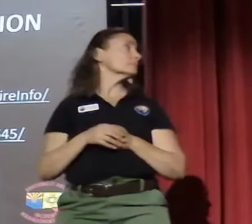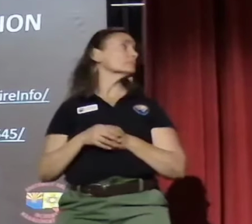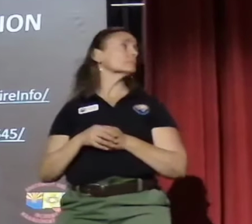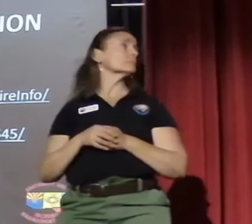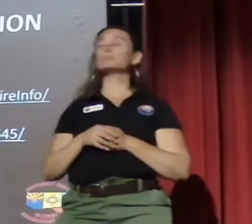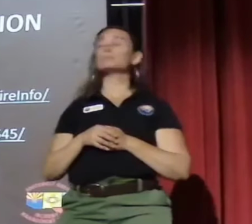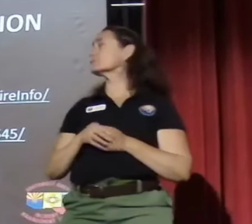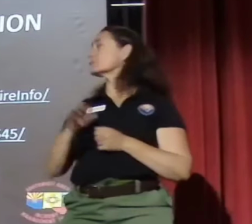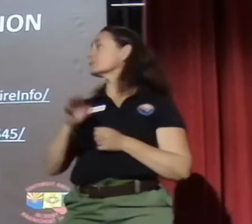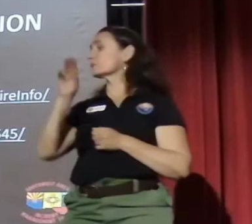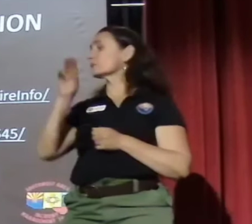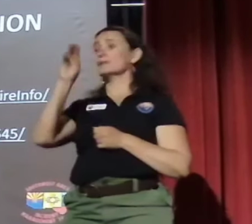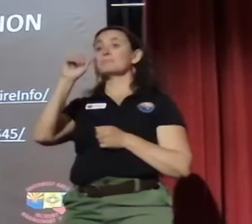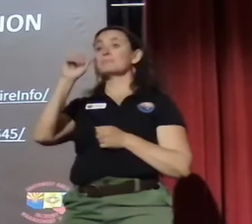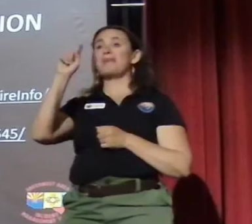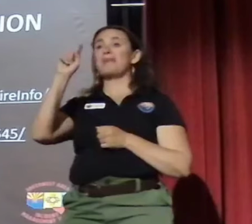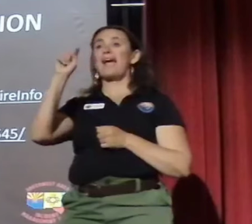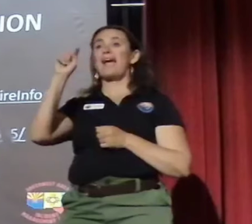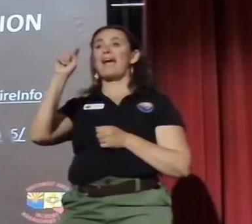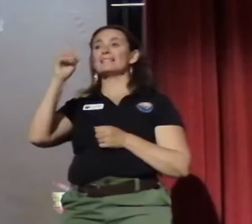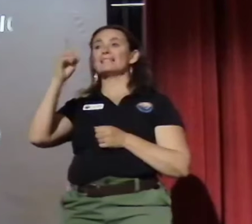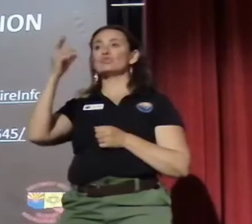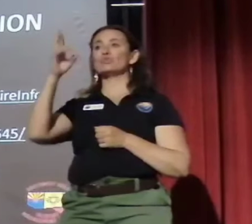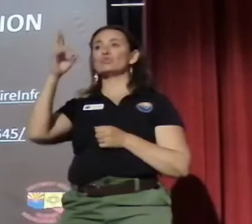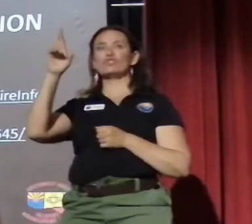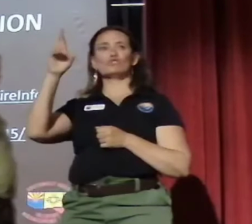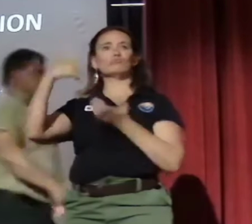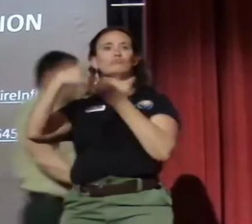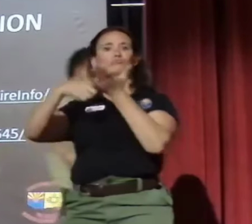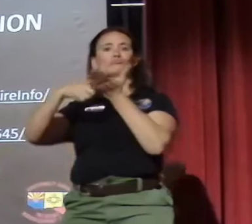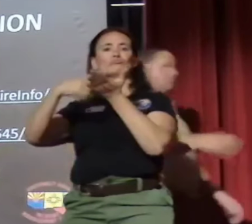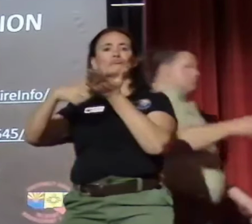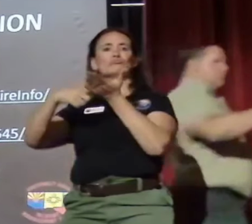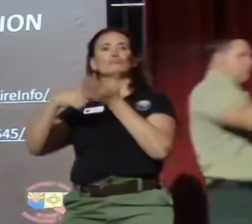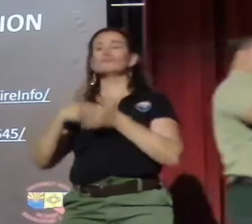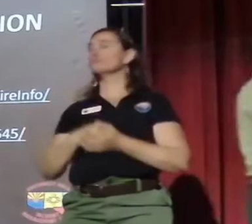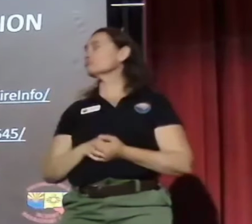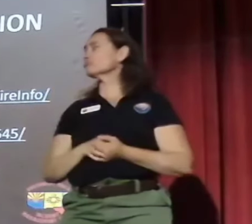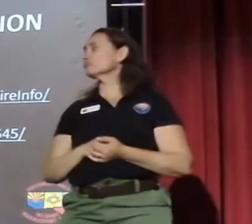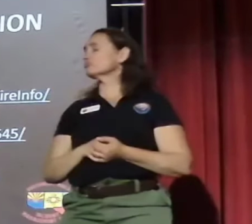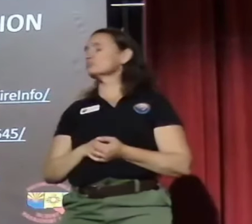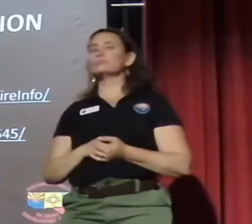forest, and I'll have Matt, the district ranger, come up and answer that one.